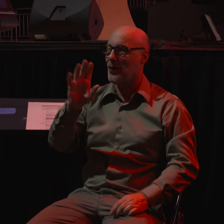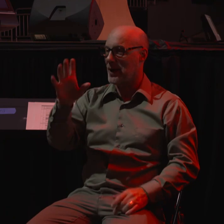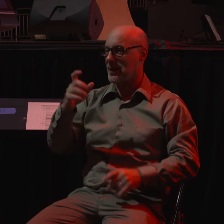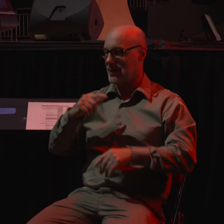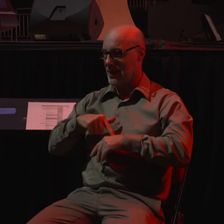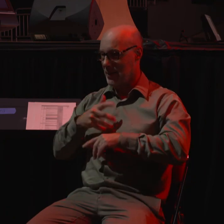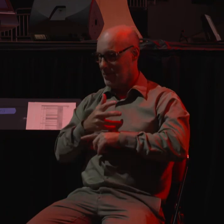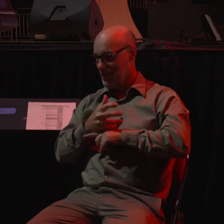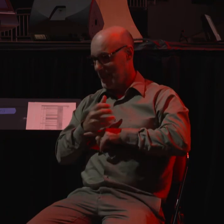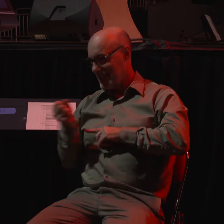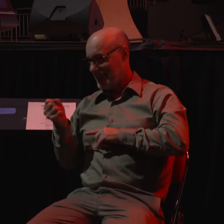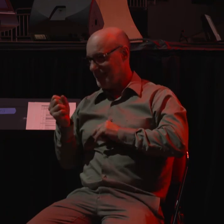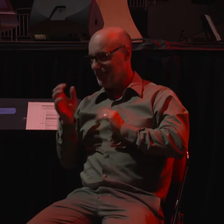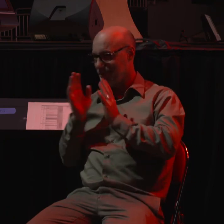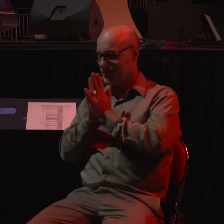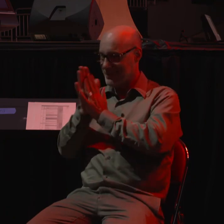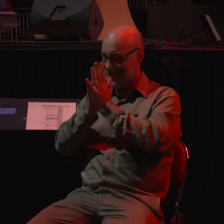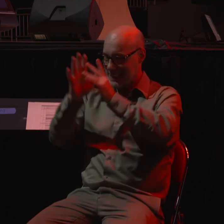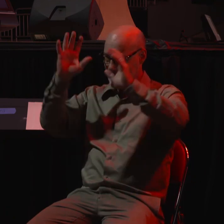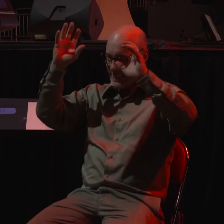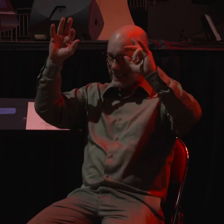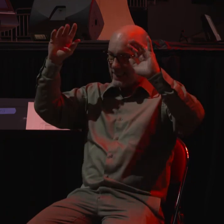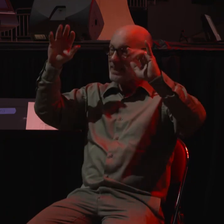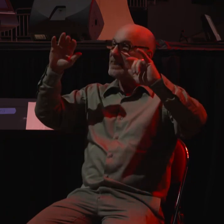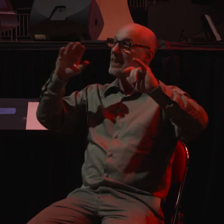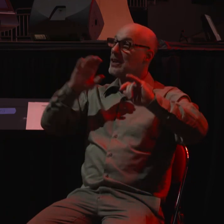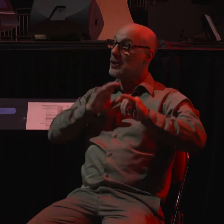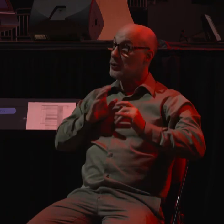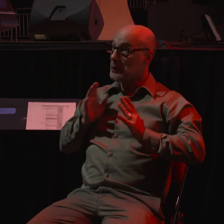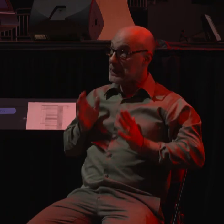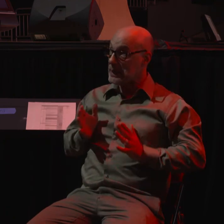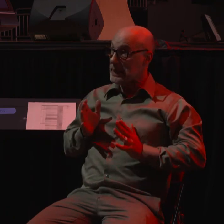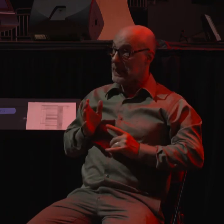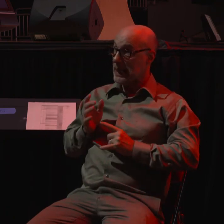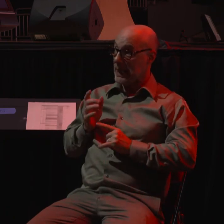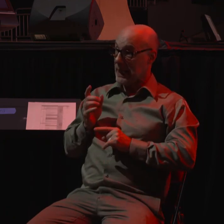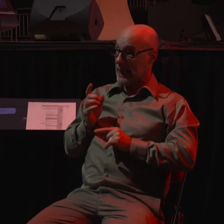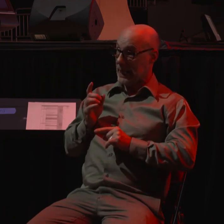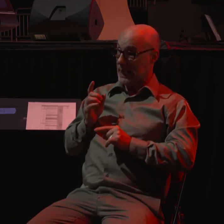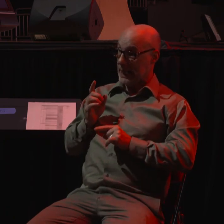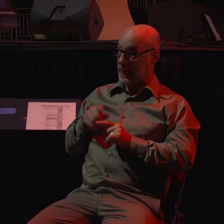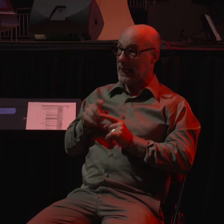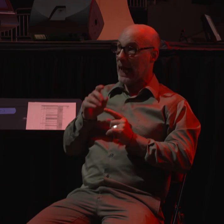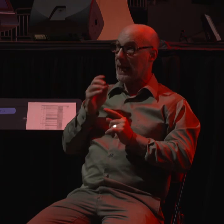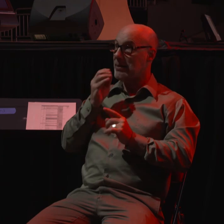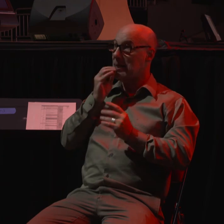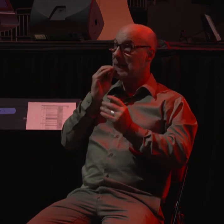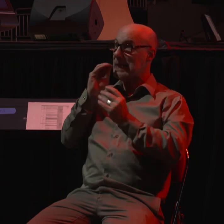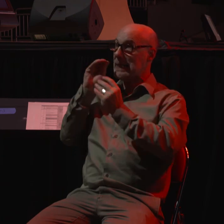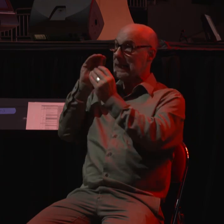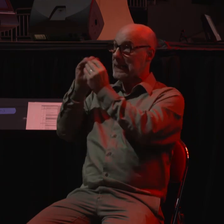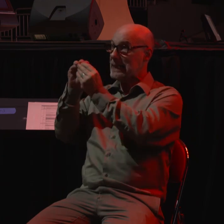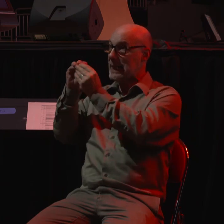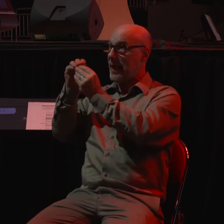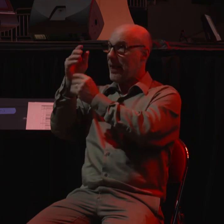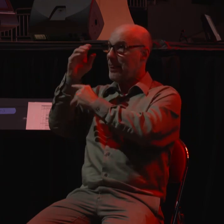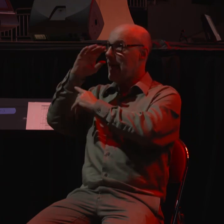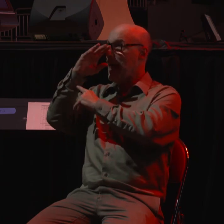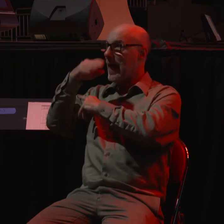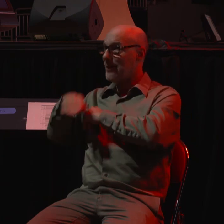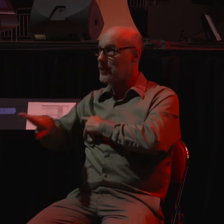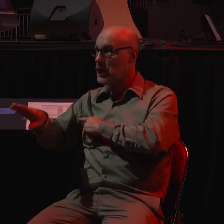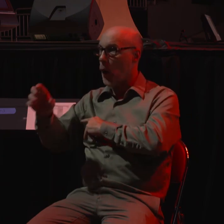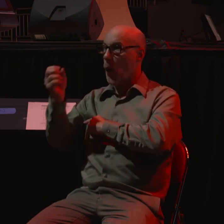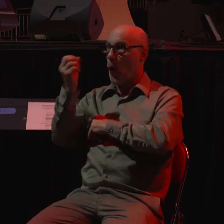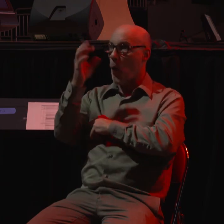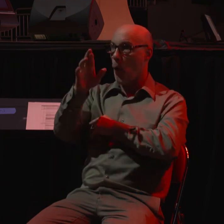time. Neither Christians cannot kiss the elephant or the donkey. And as long as we